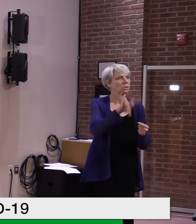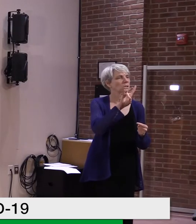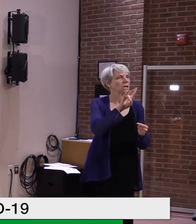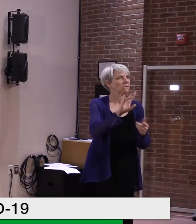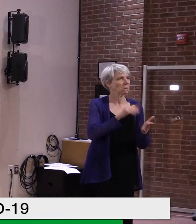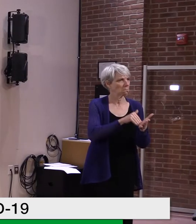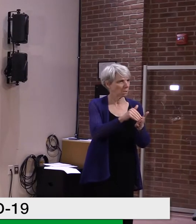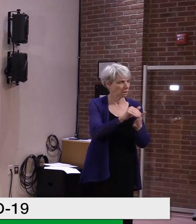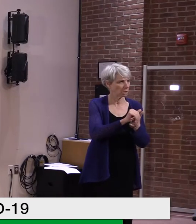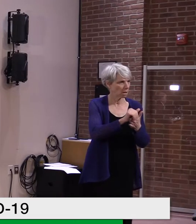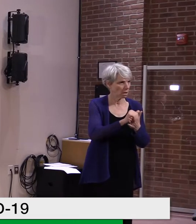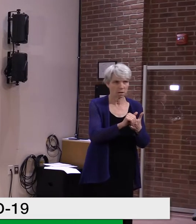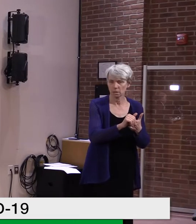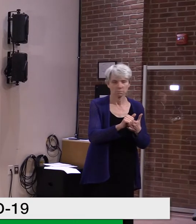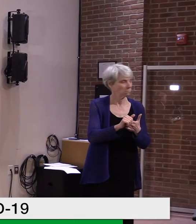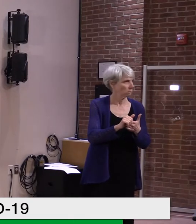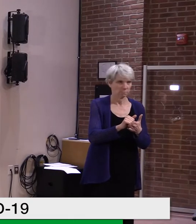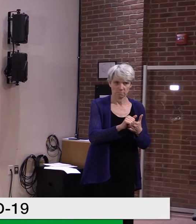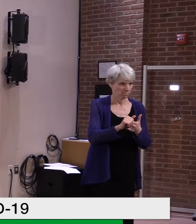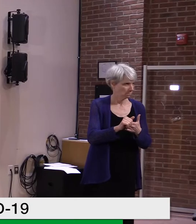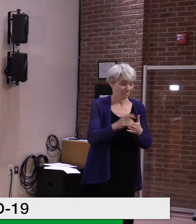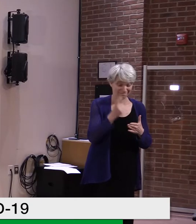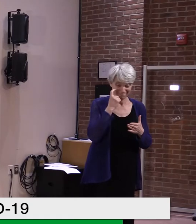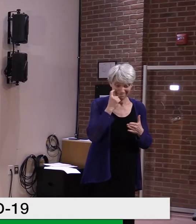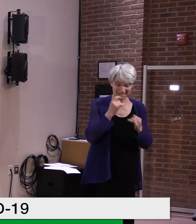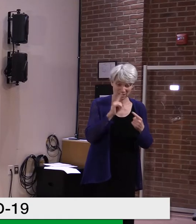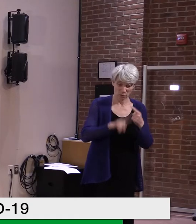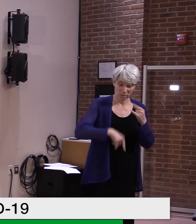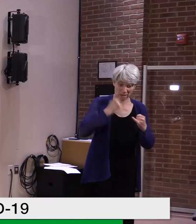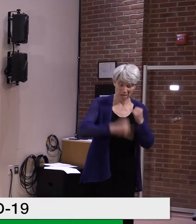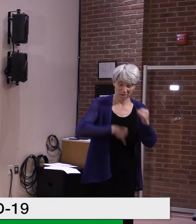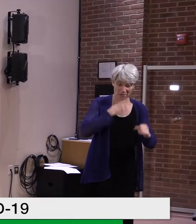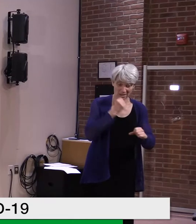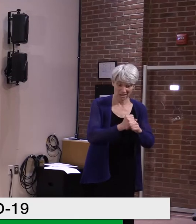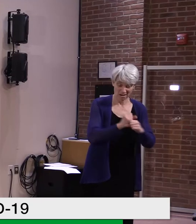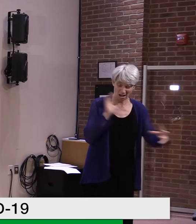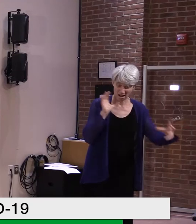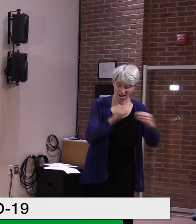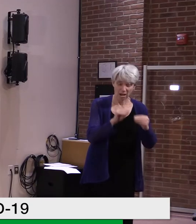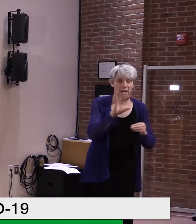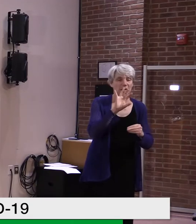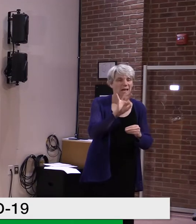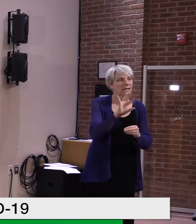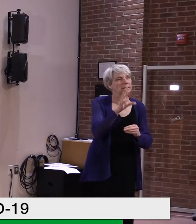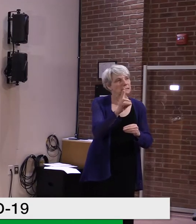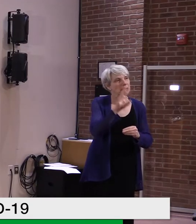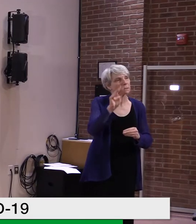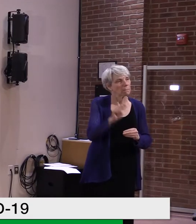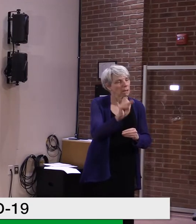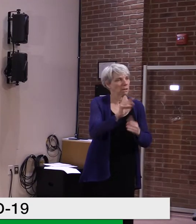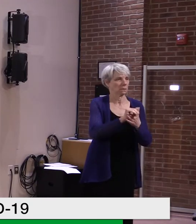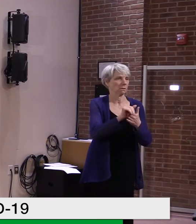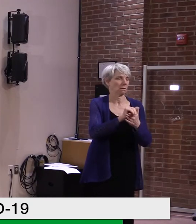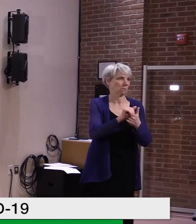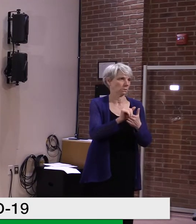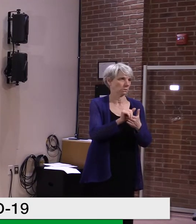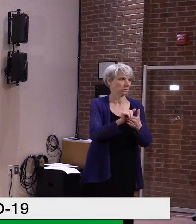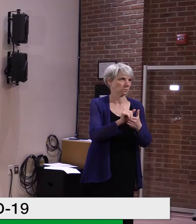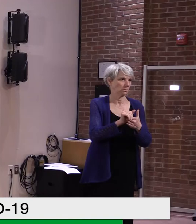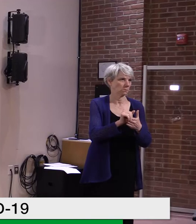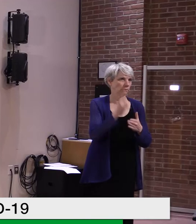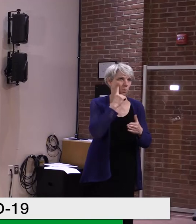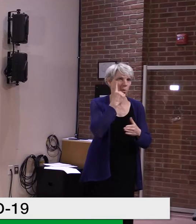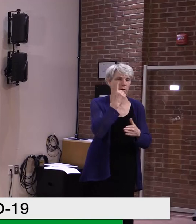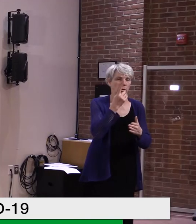all in inclusive to the end of the year, about $96 million on a fiscal year basis. We were